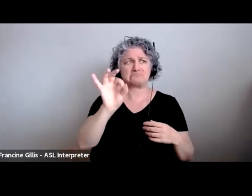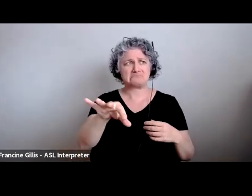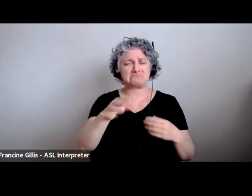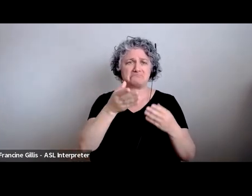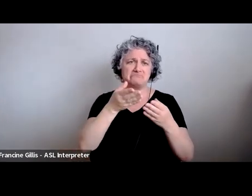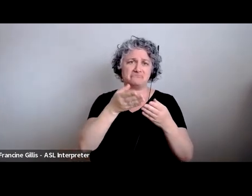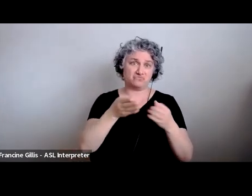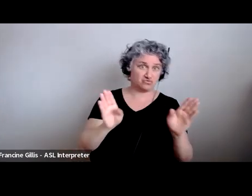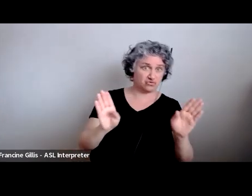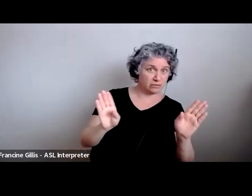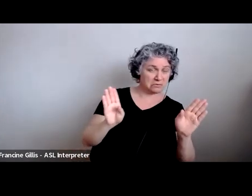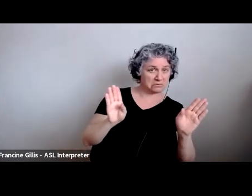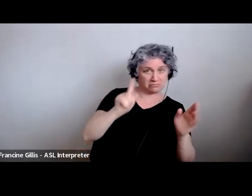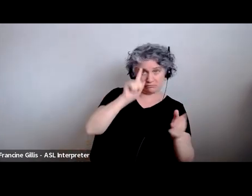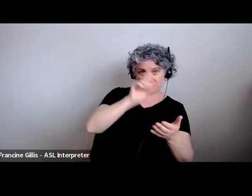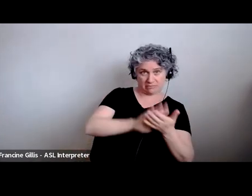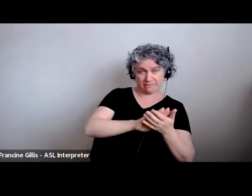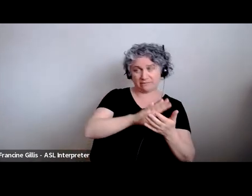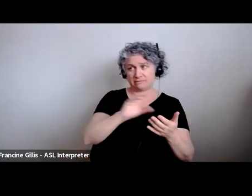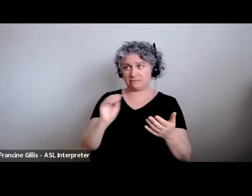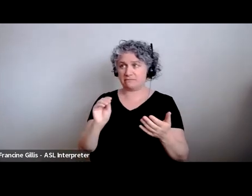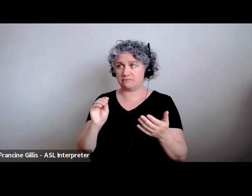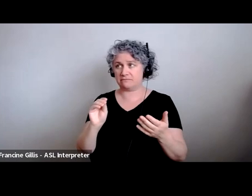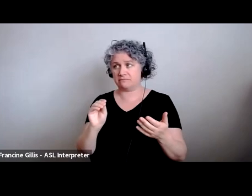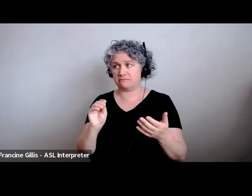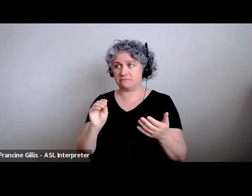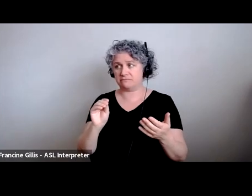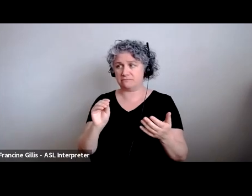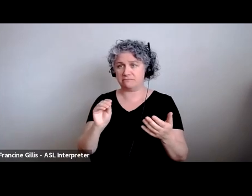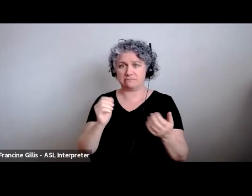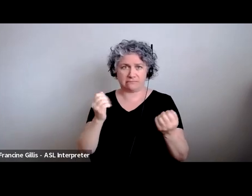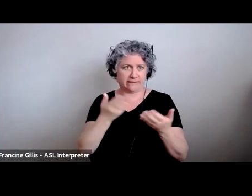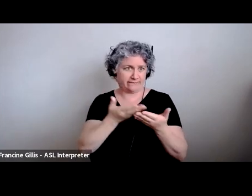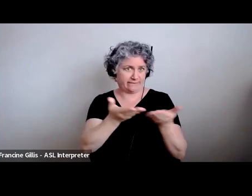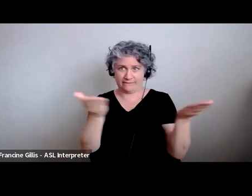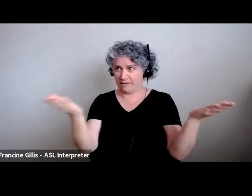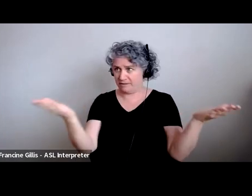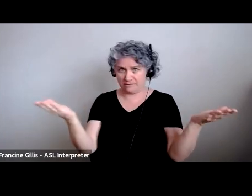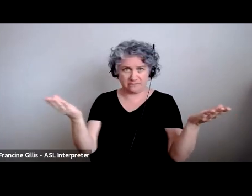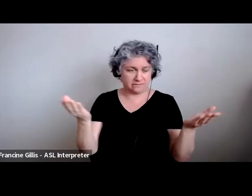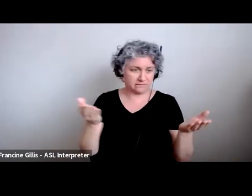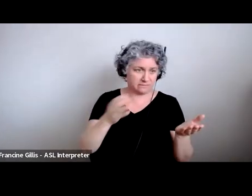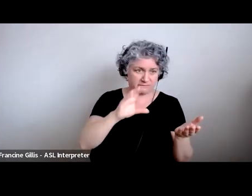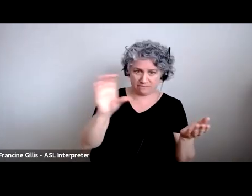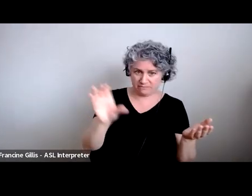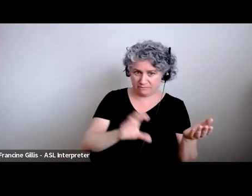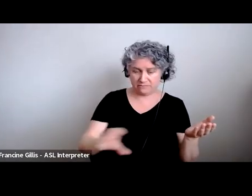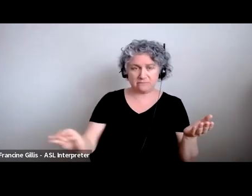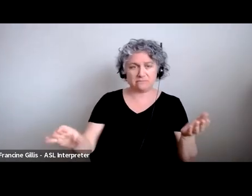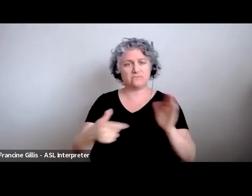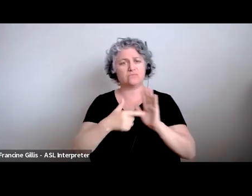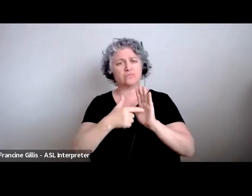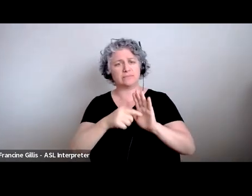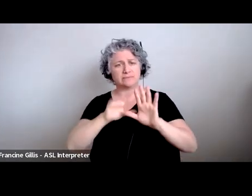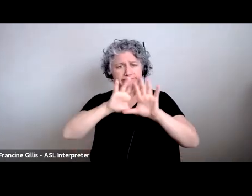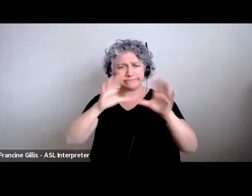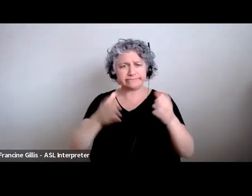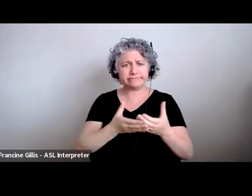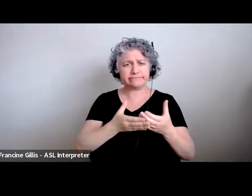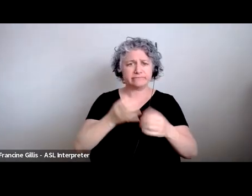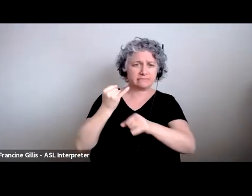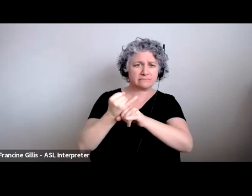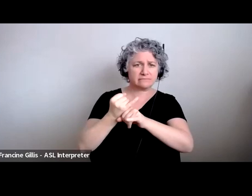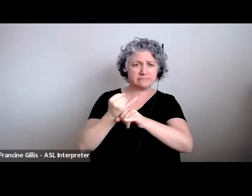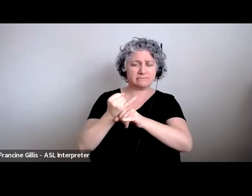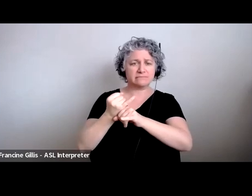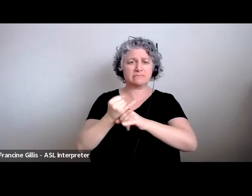and you know, many of us around this table are sitting here representing institutions. We have